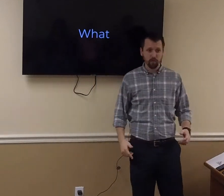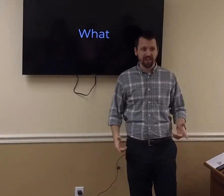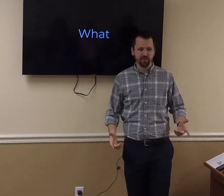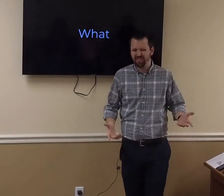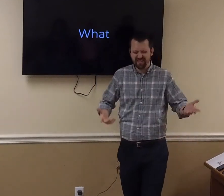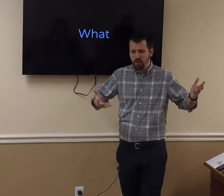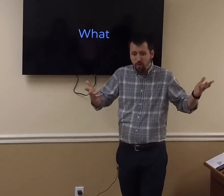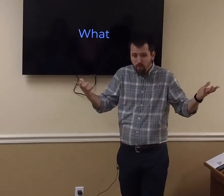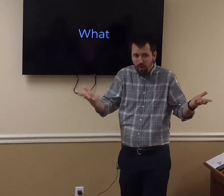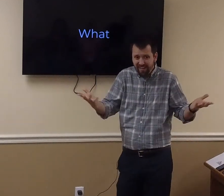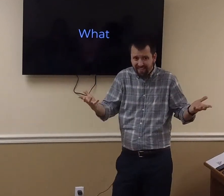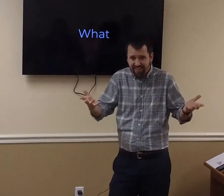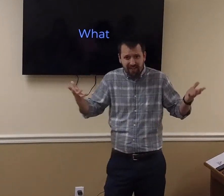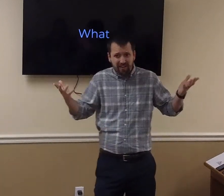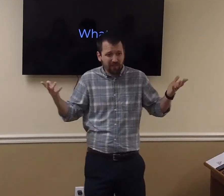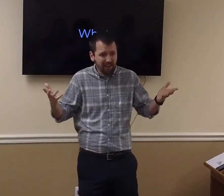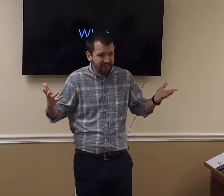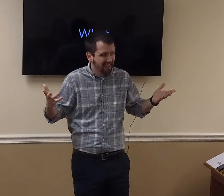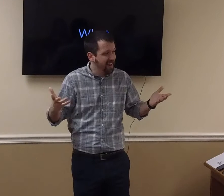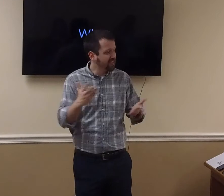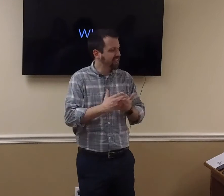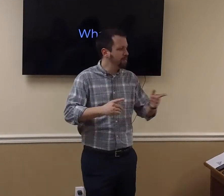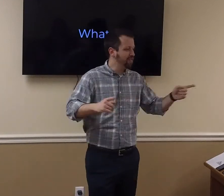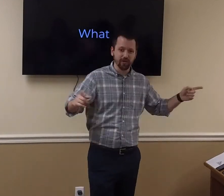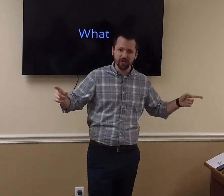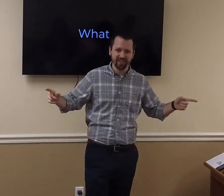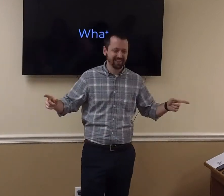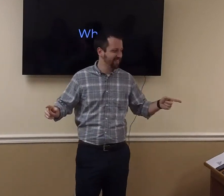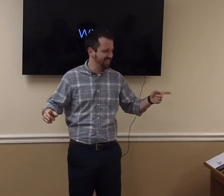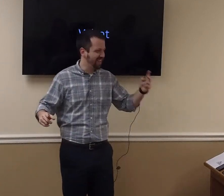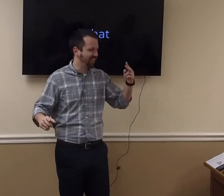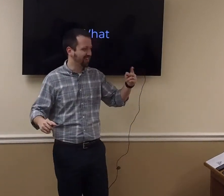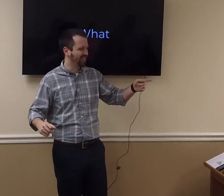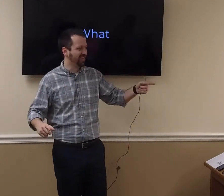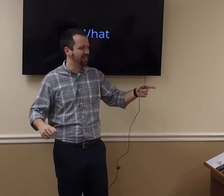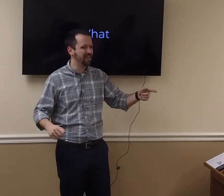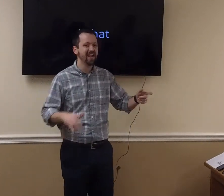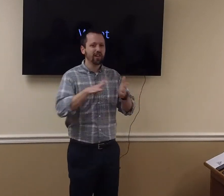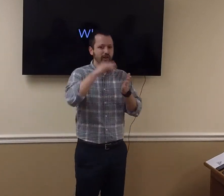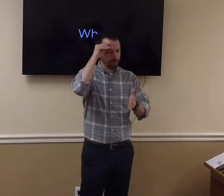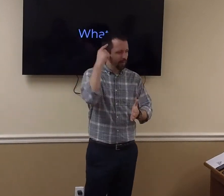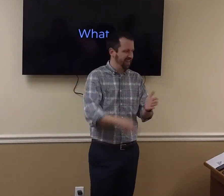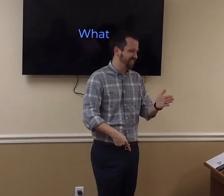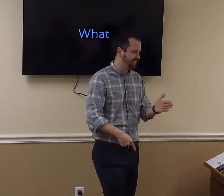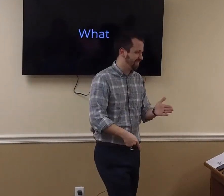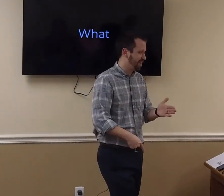What? This one's what? Now, some of you, see that look Crystal's giving me, learned what? Am I